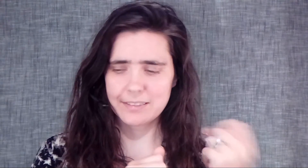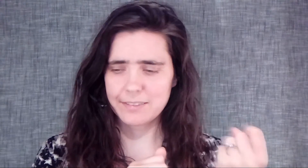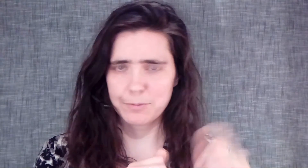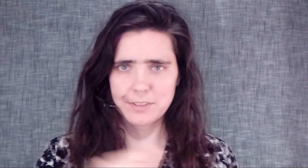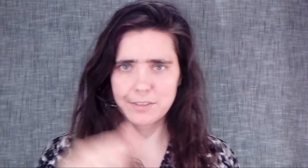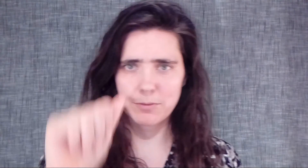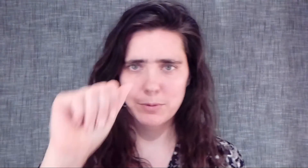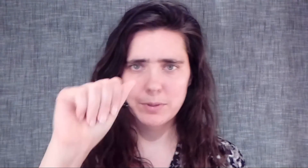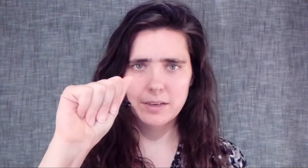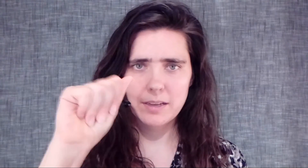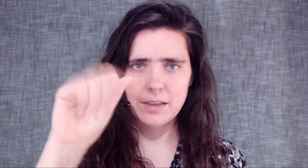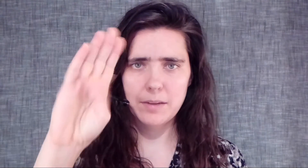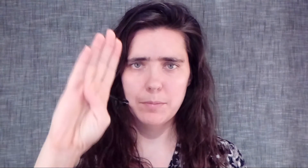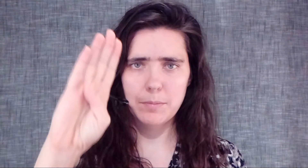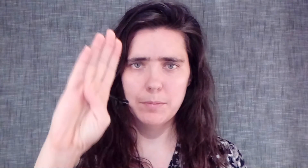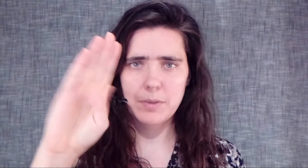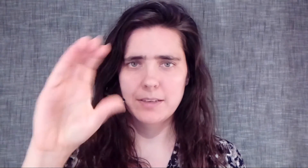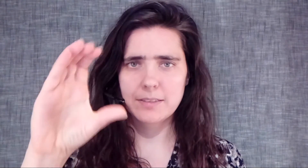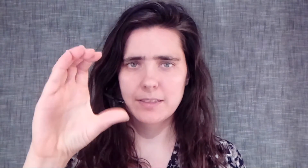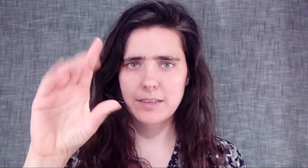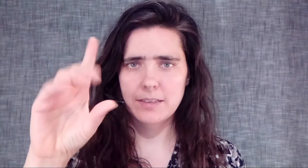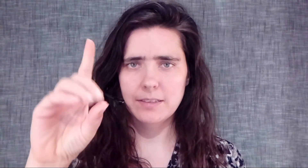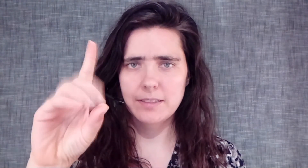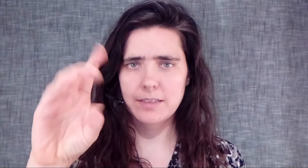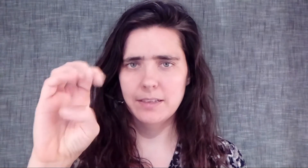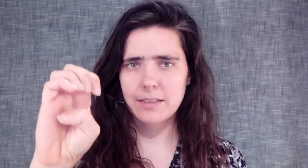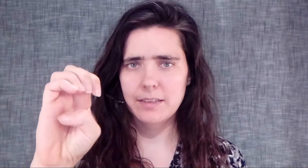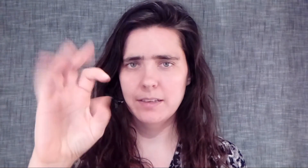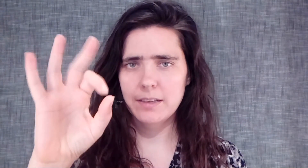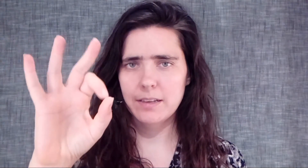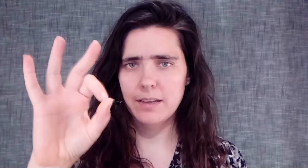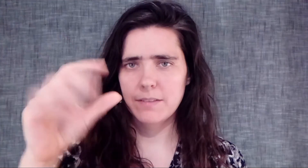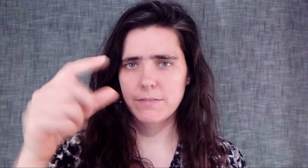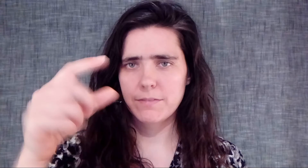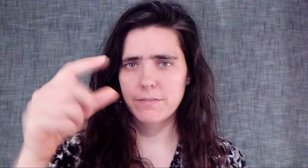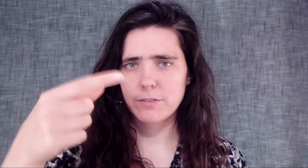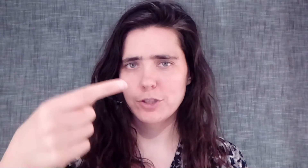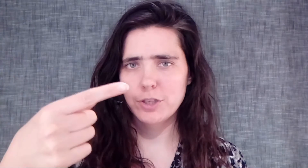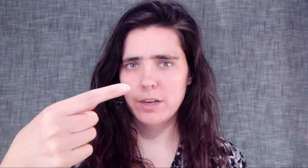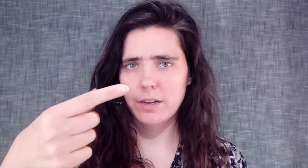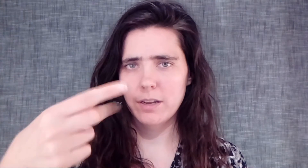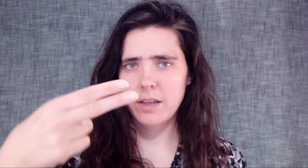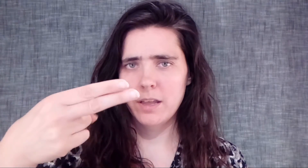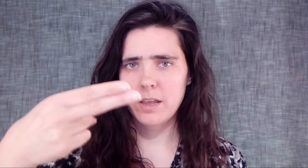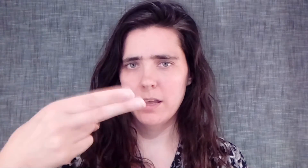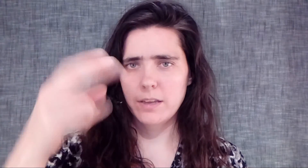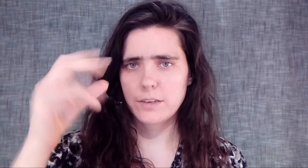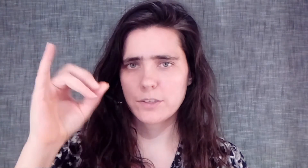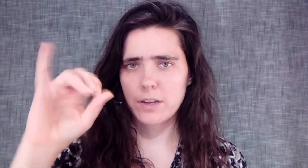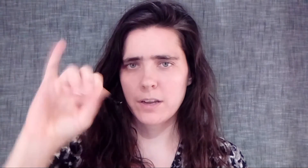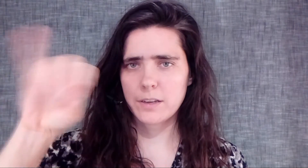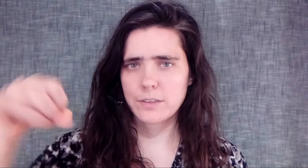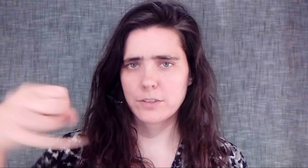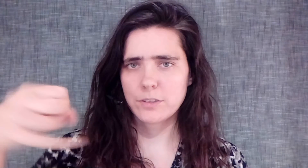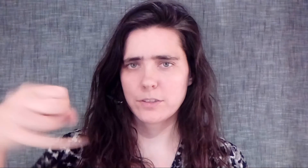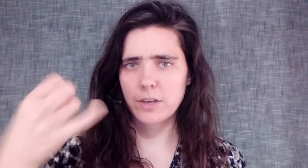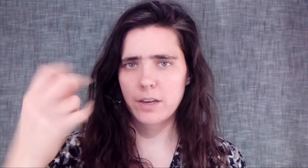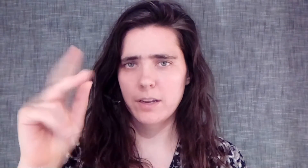that's, we'll just go through it. A, B, C, D, E, F, G, H, I, J,